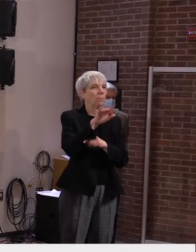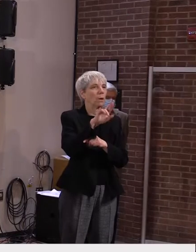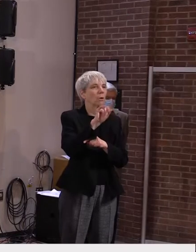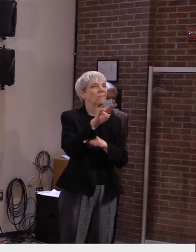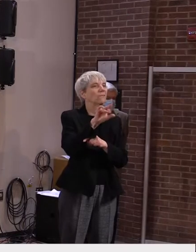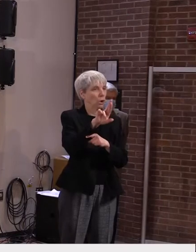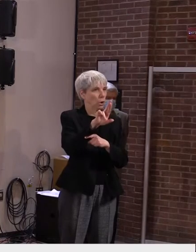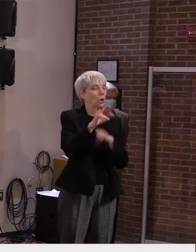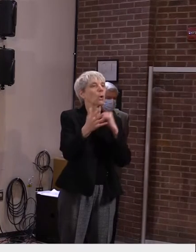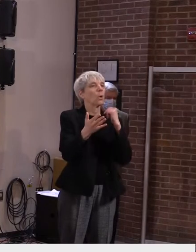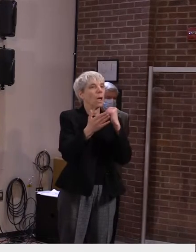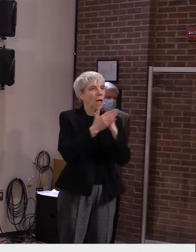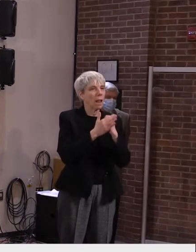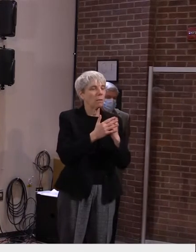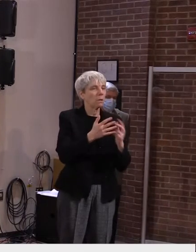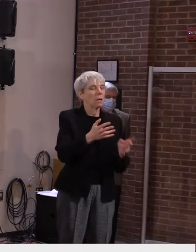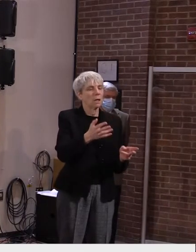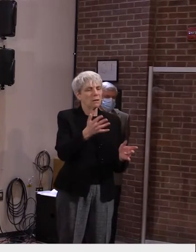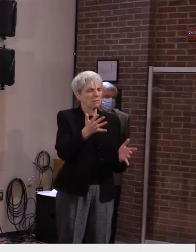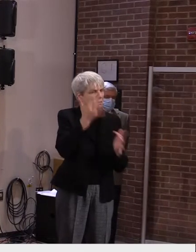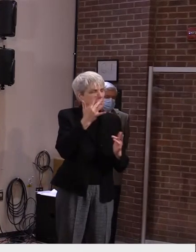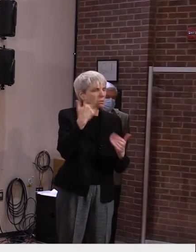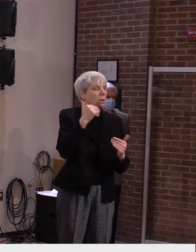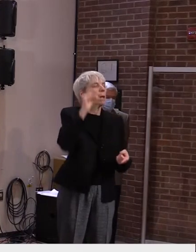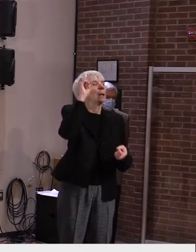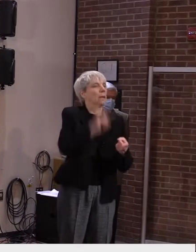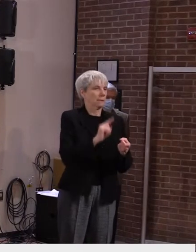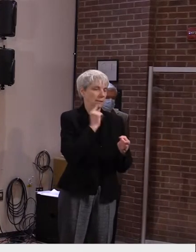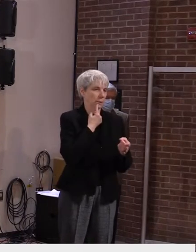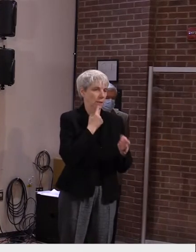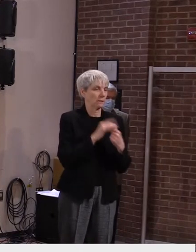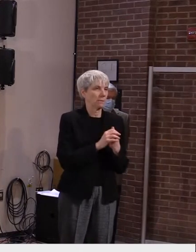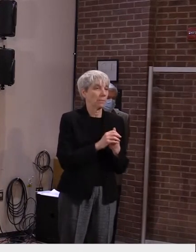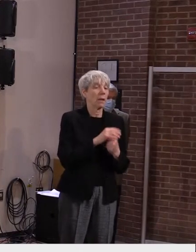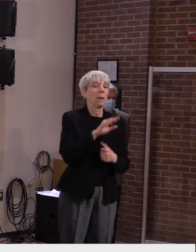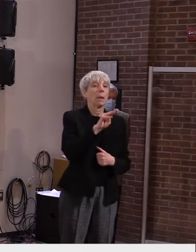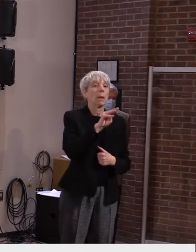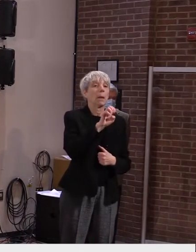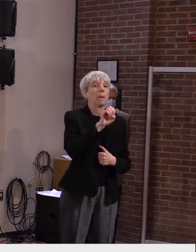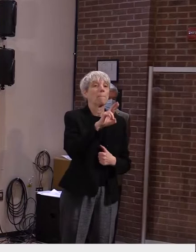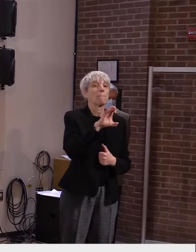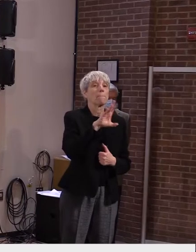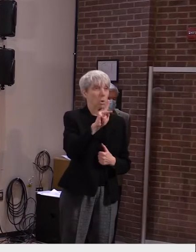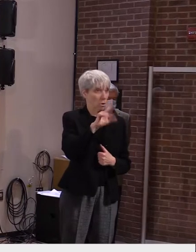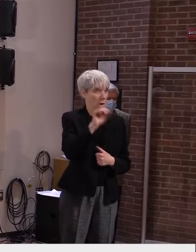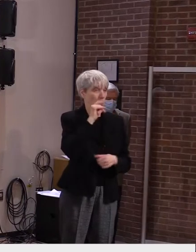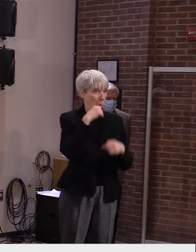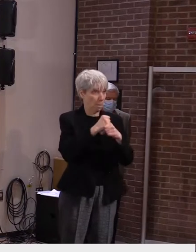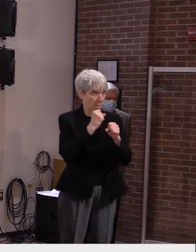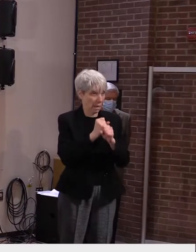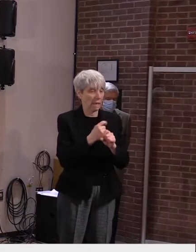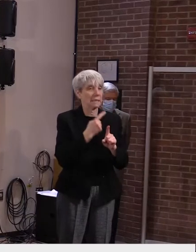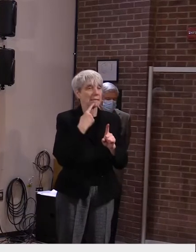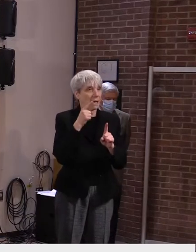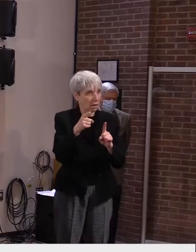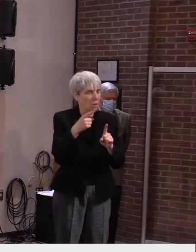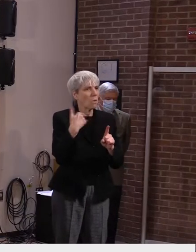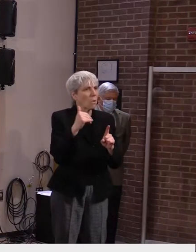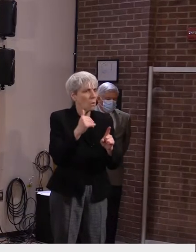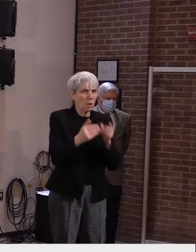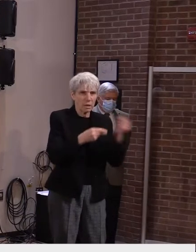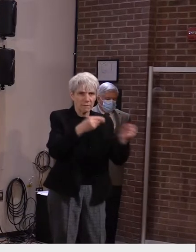Merck is the company that makes the drug. It has said that its data showed the pill reduced the risk of hospitalization and